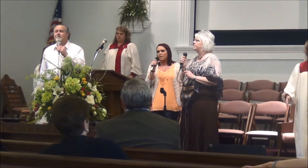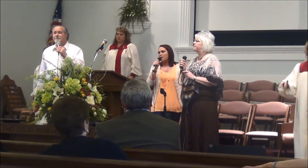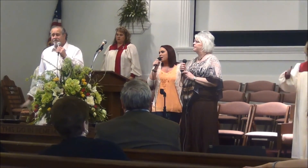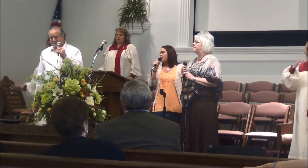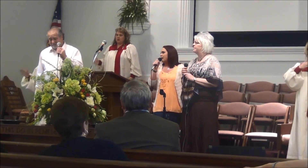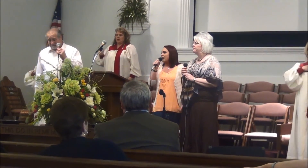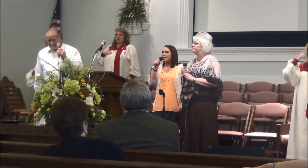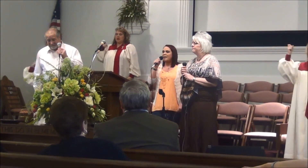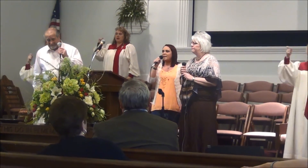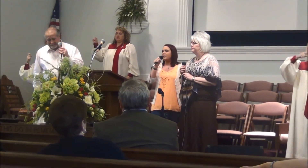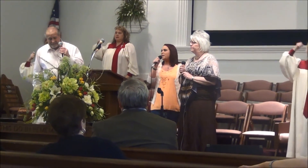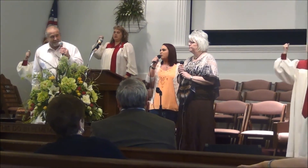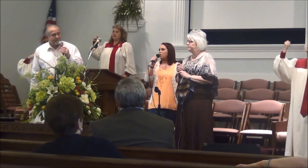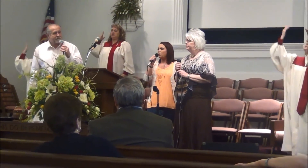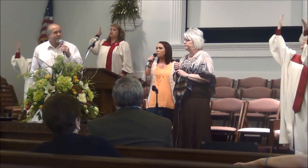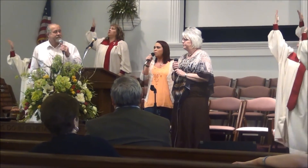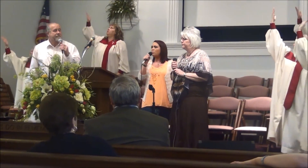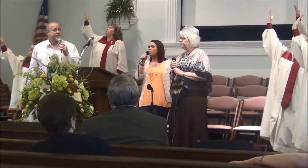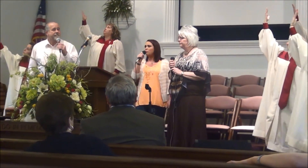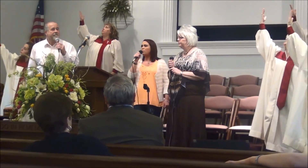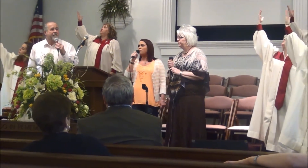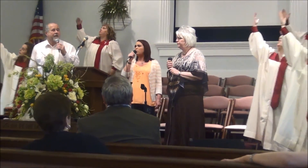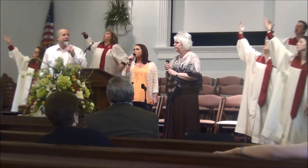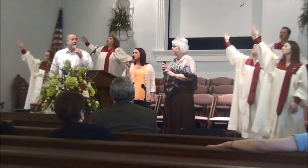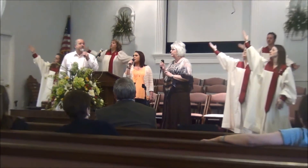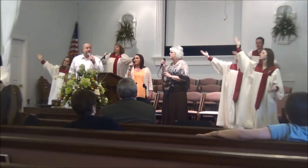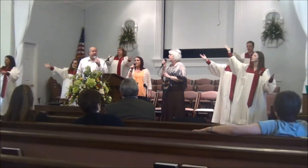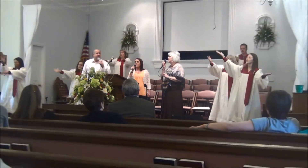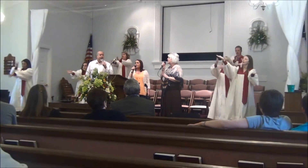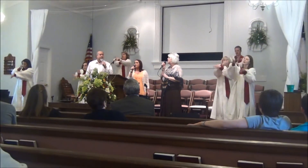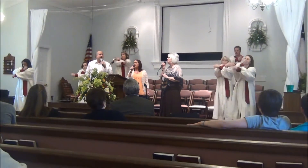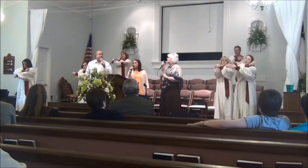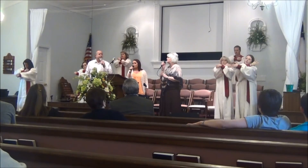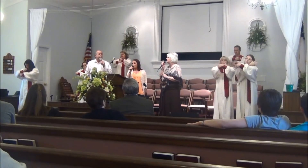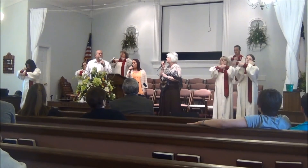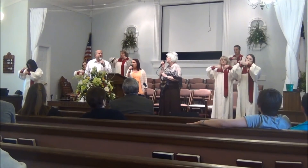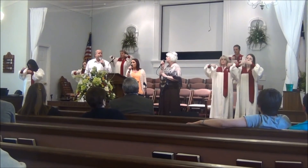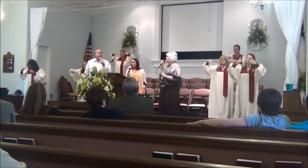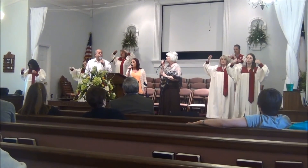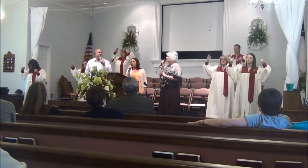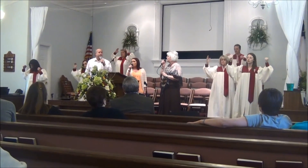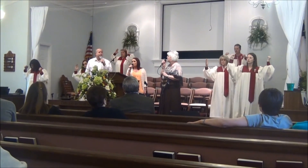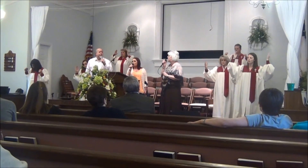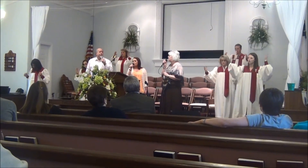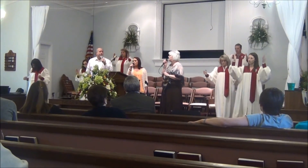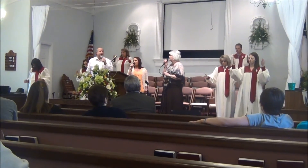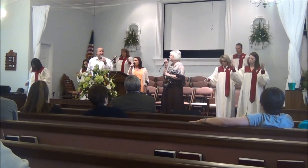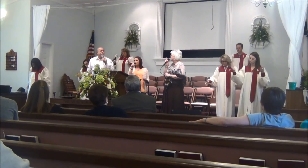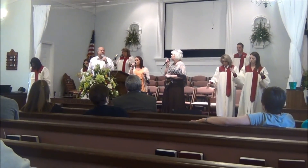I need a you saviour.